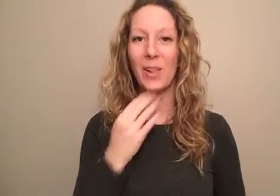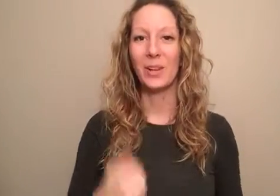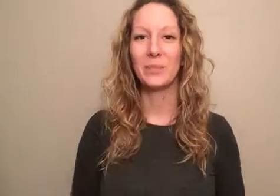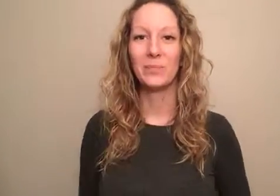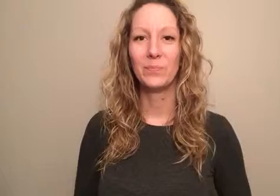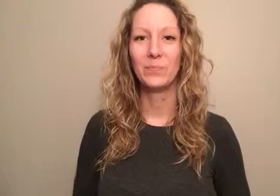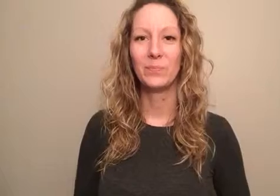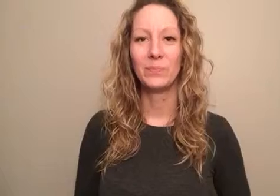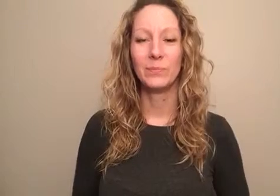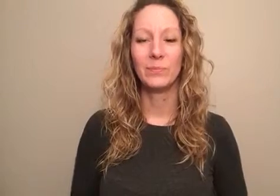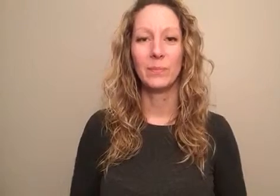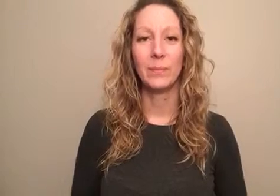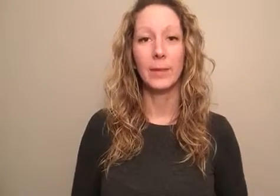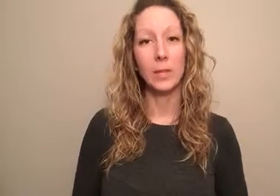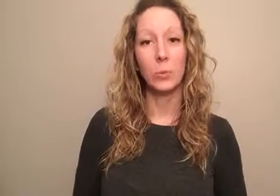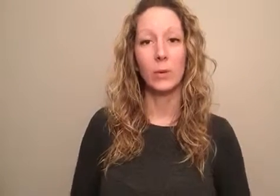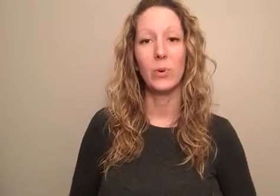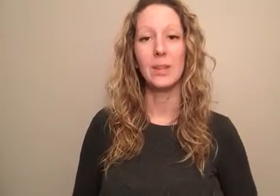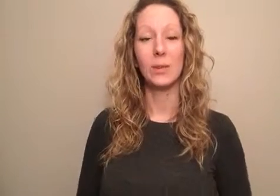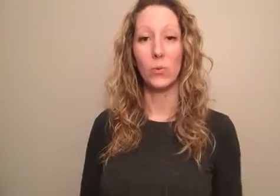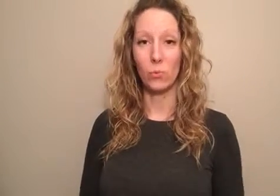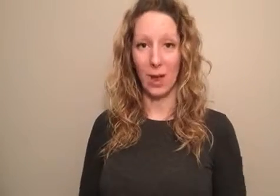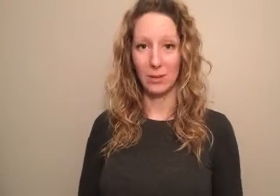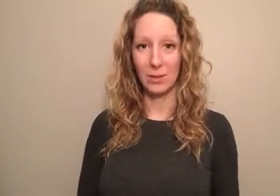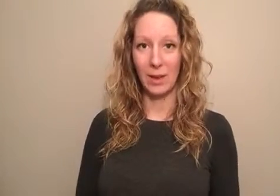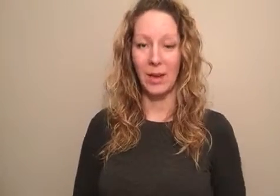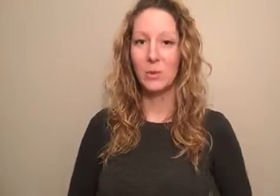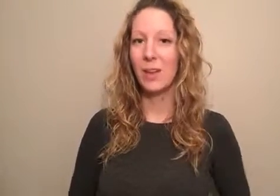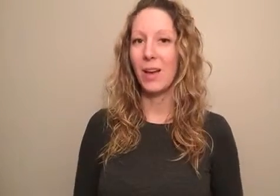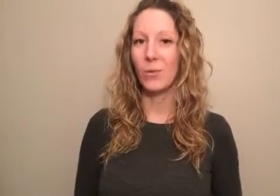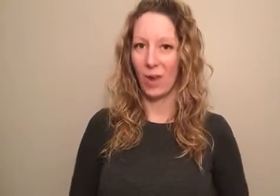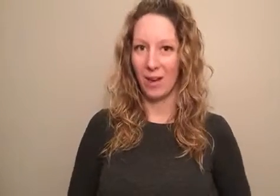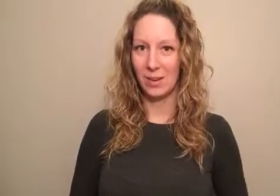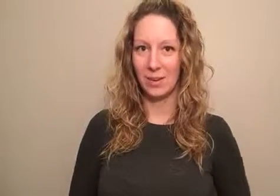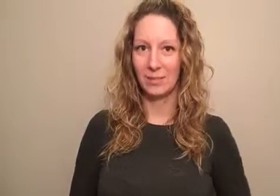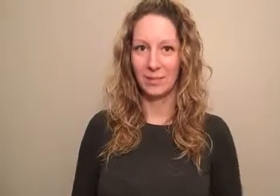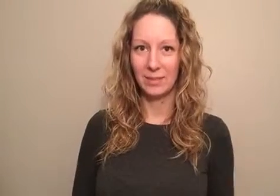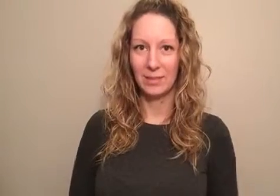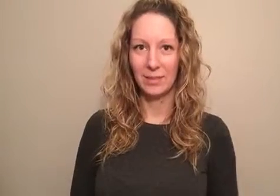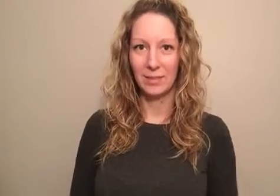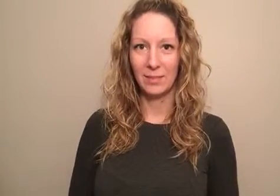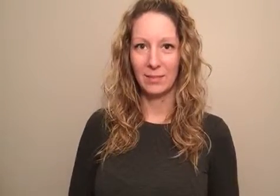color. Next word was red. How do you sign red?